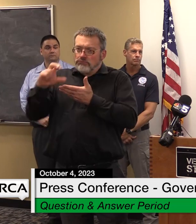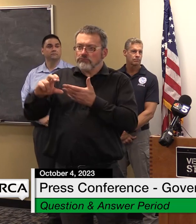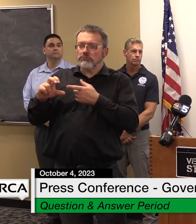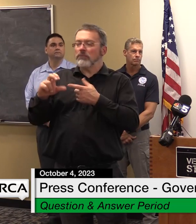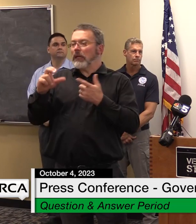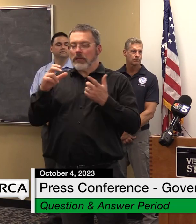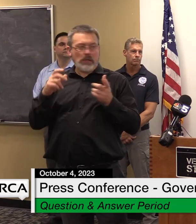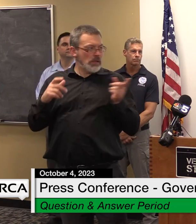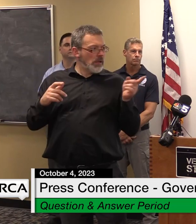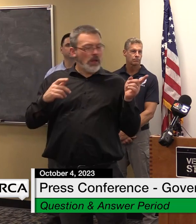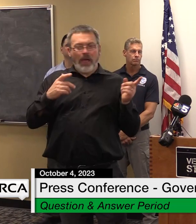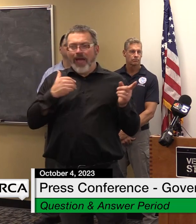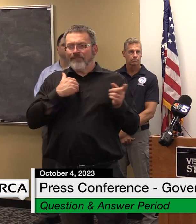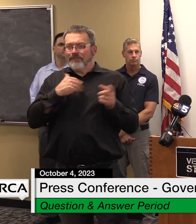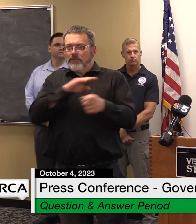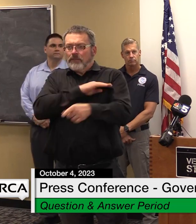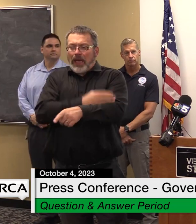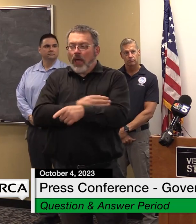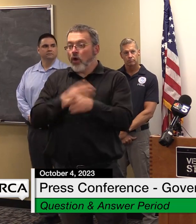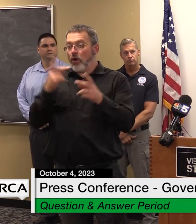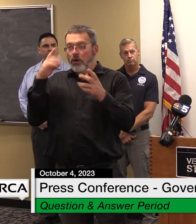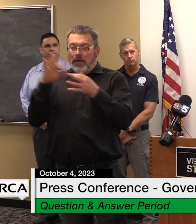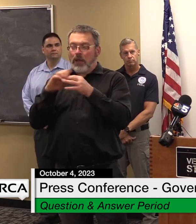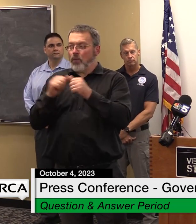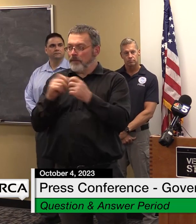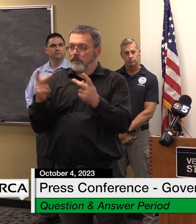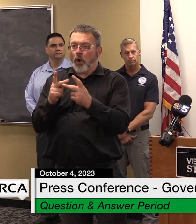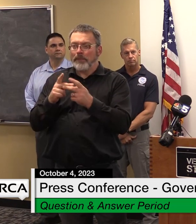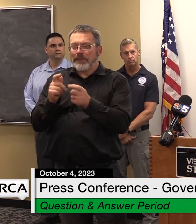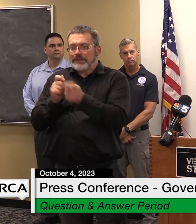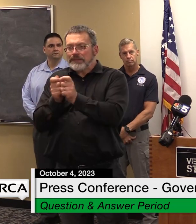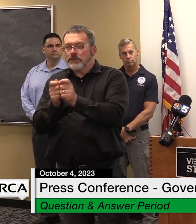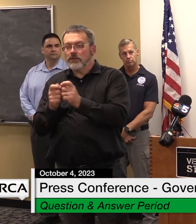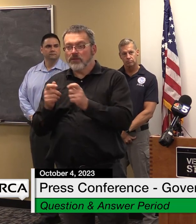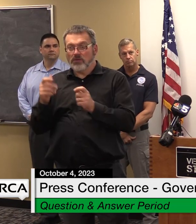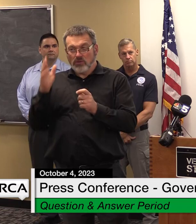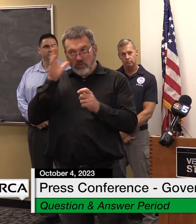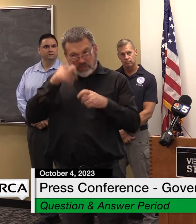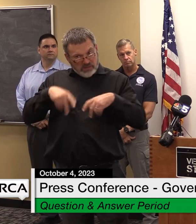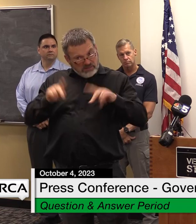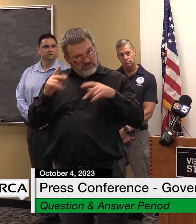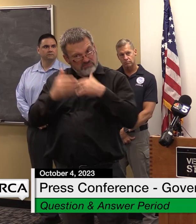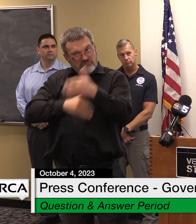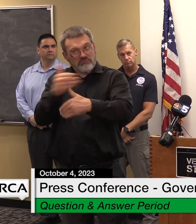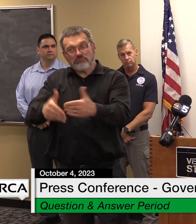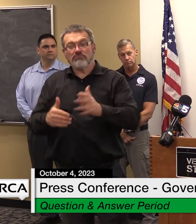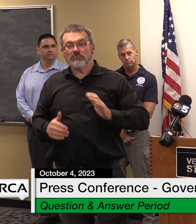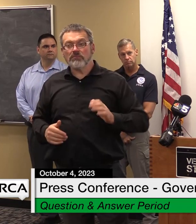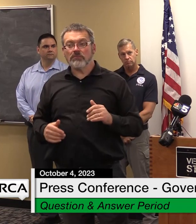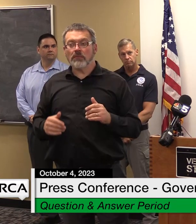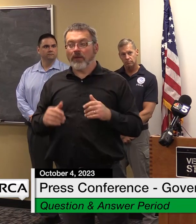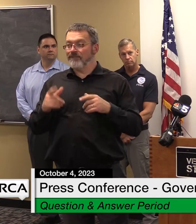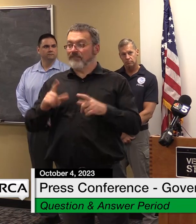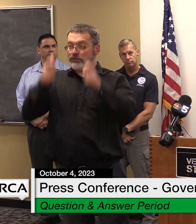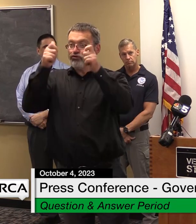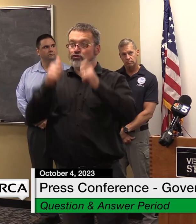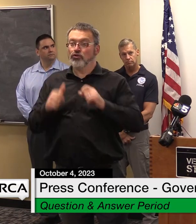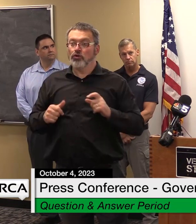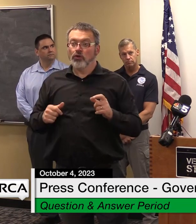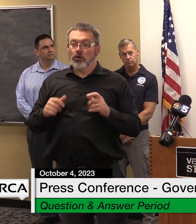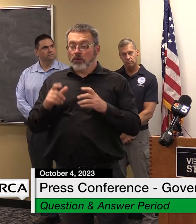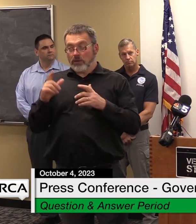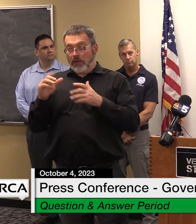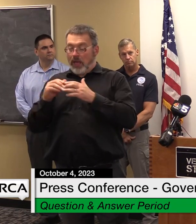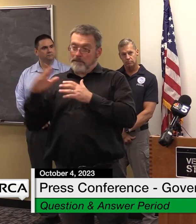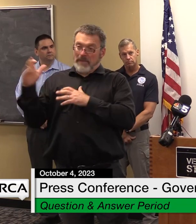streamline certain permitting requirements and other things. Have you considered, or do you think it would help, to have some sort of expedited ability to repair systems without permits